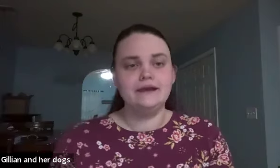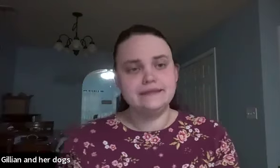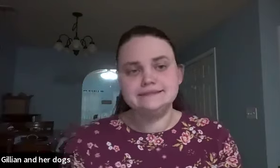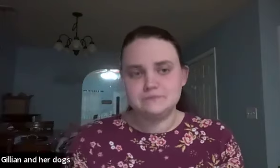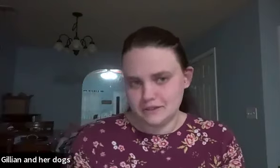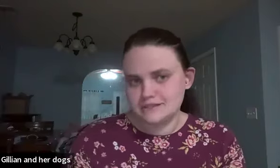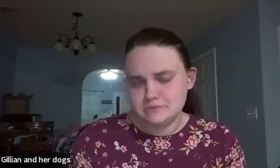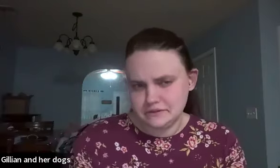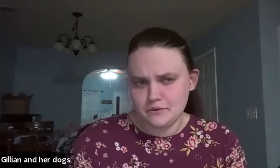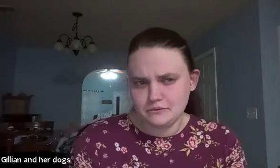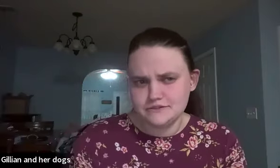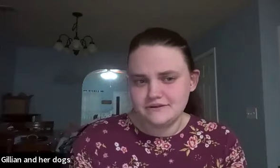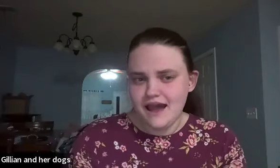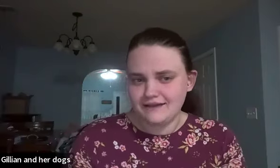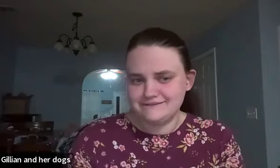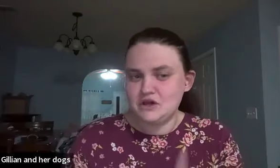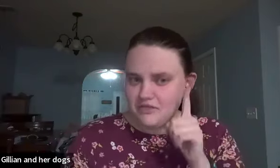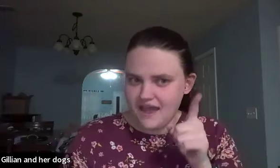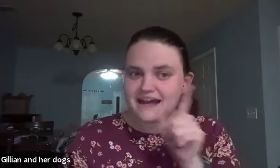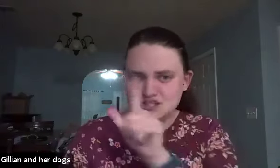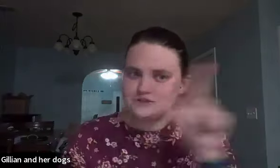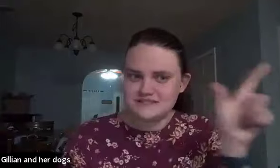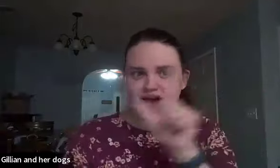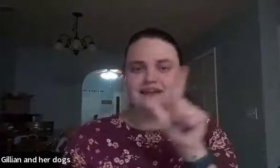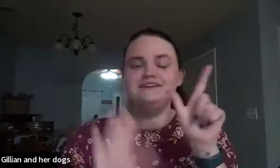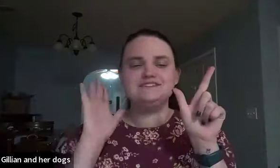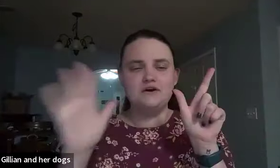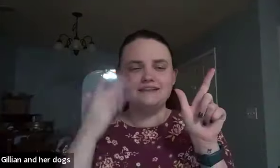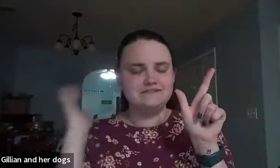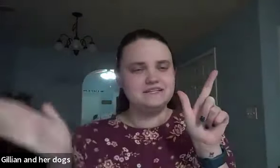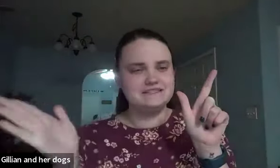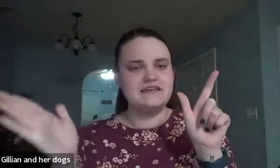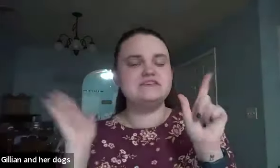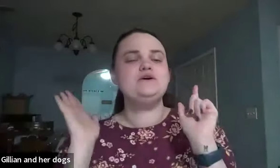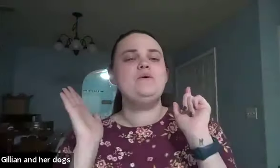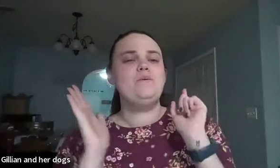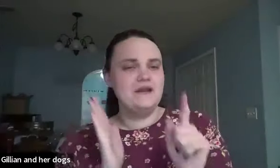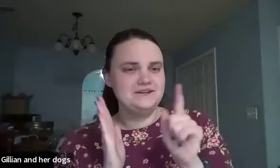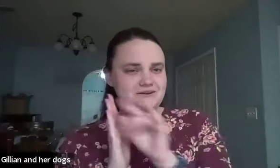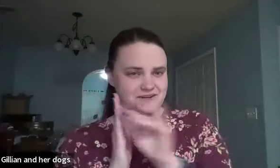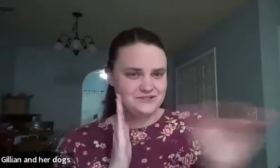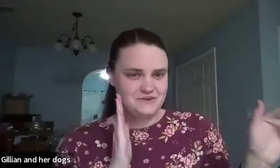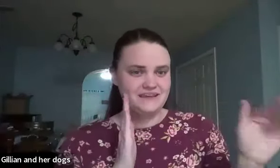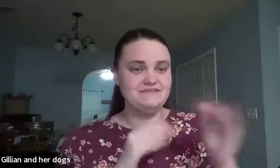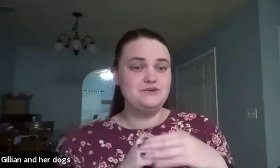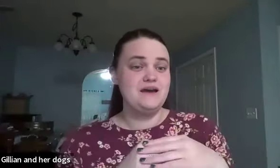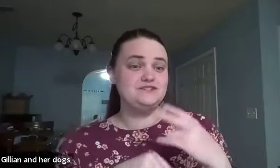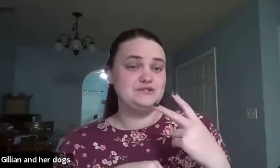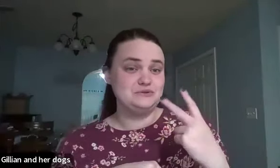Okay, again, someone also knows. I saw that. I saw you slide. So I did forget to say this. When you are finger spelling, if you have